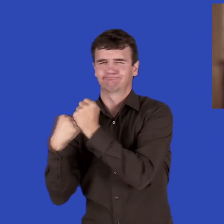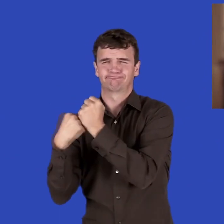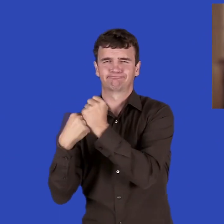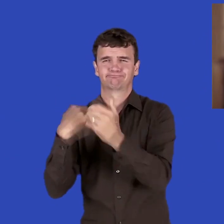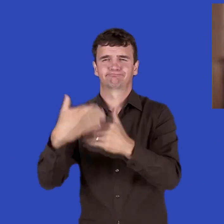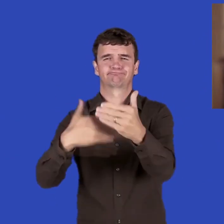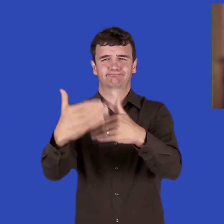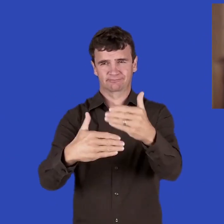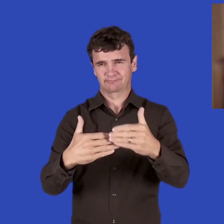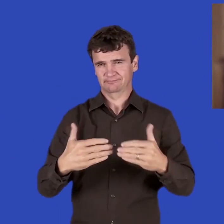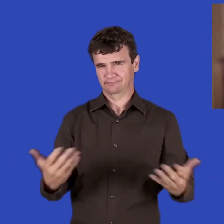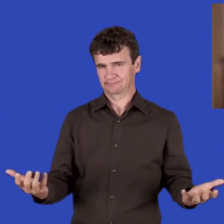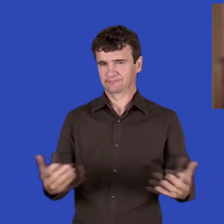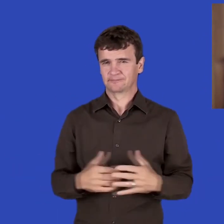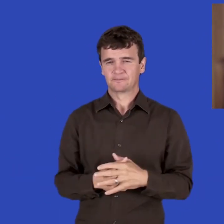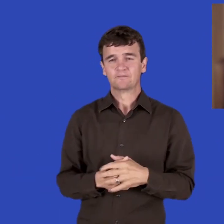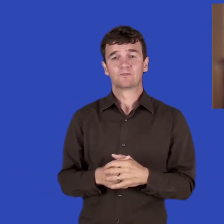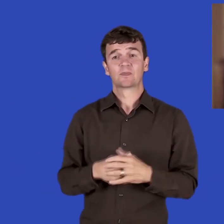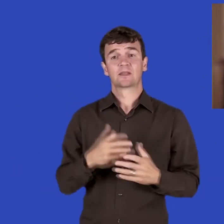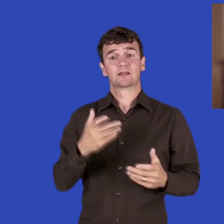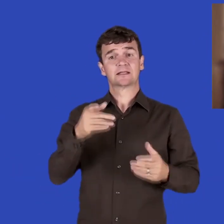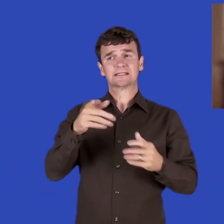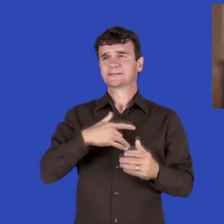coping with a disability. It's hard.